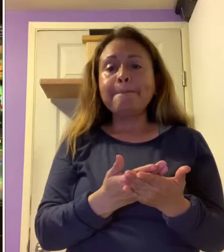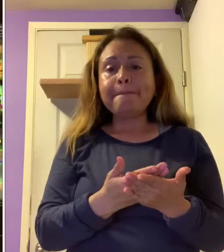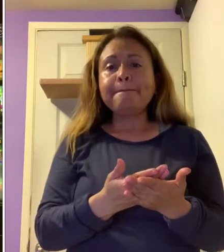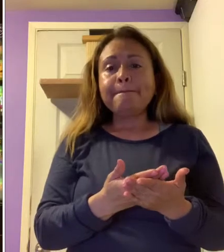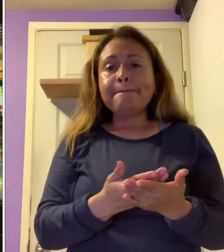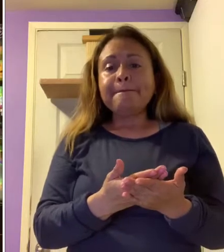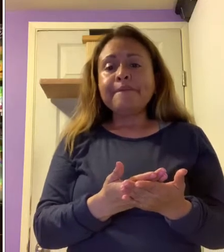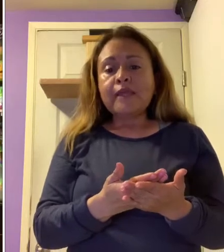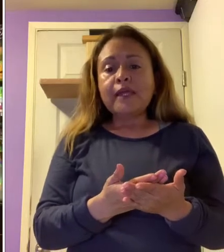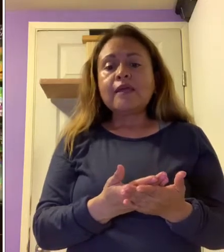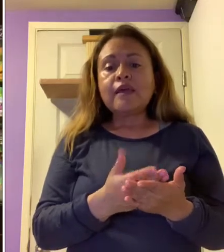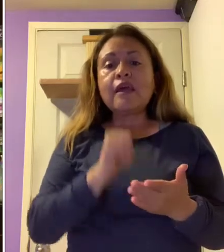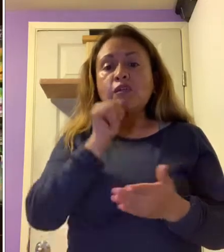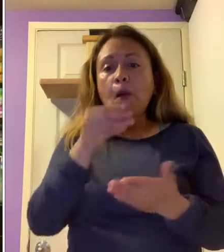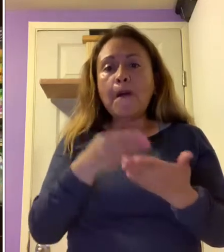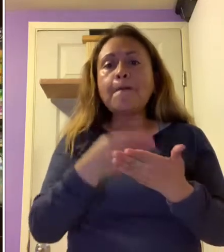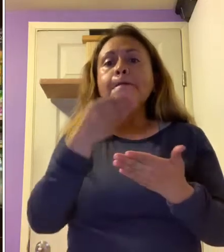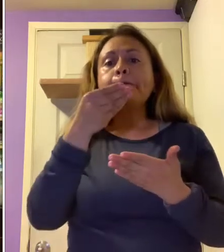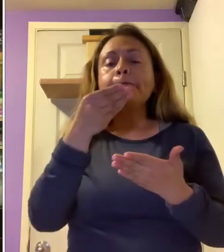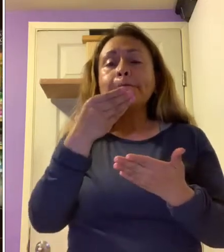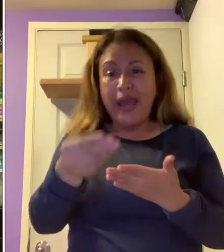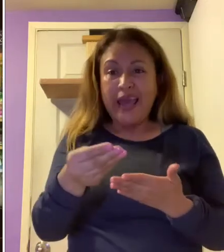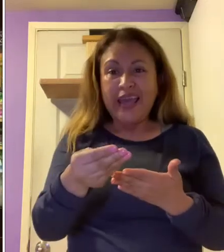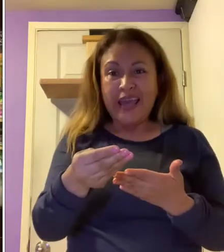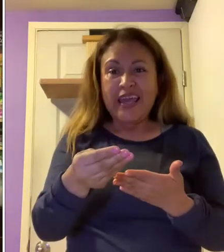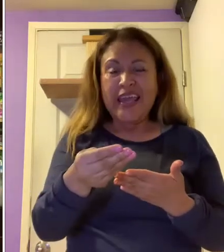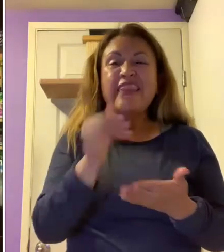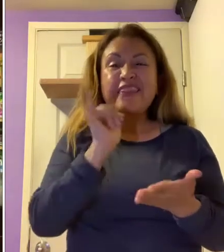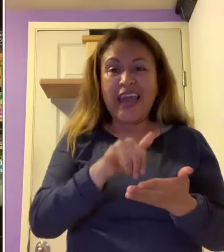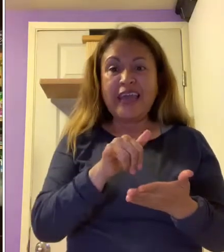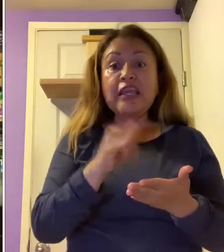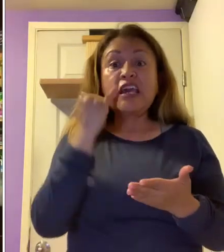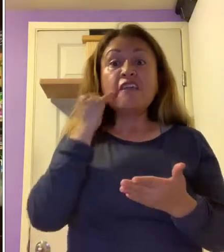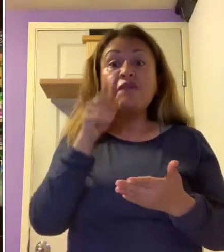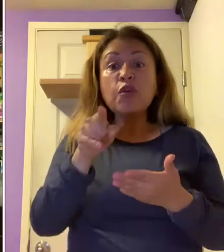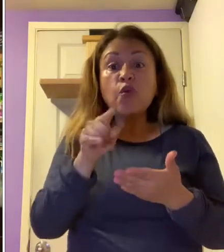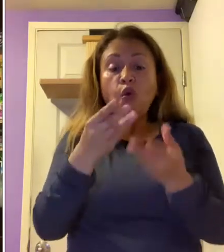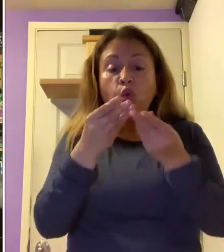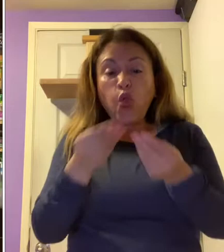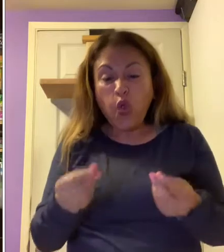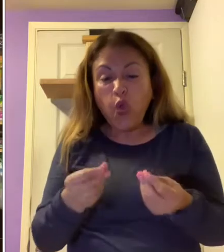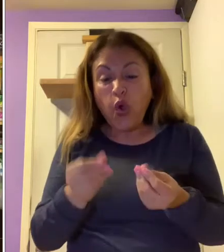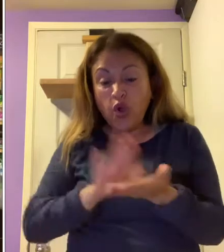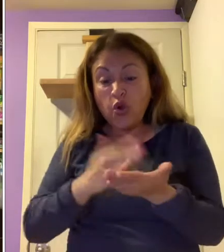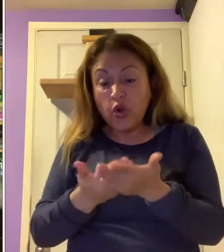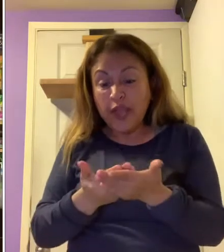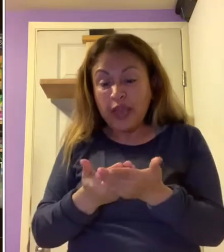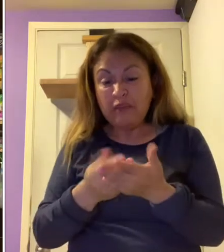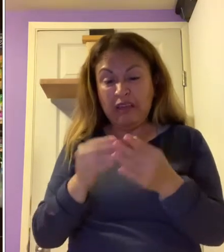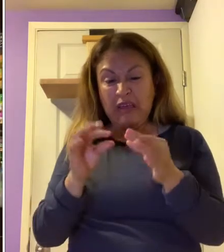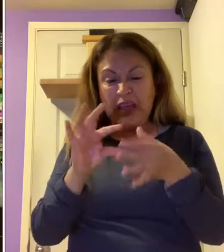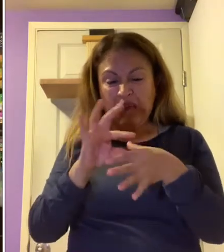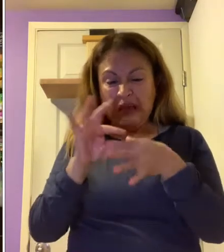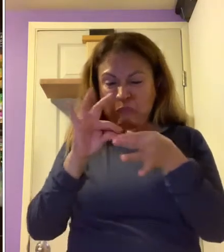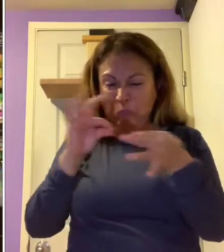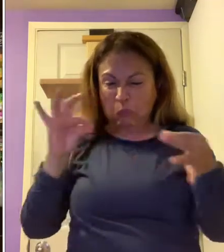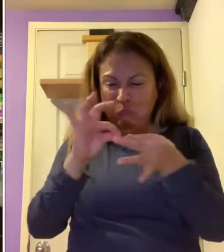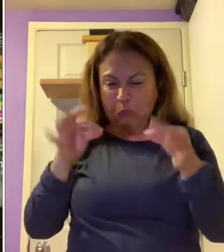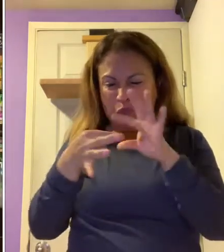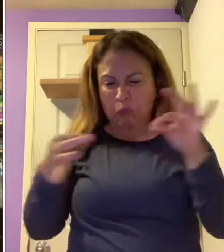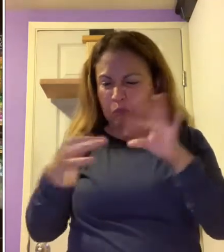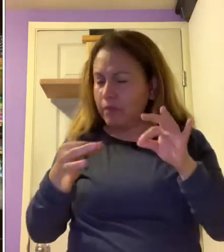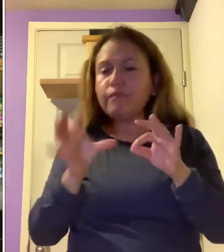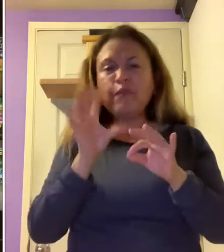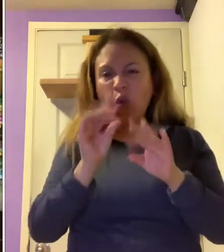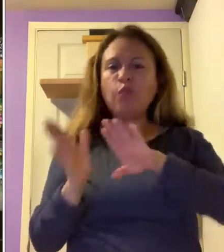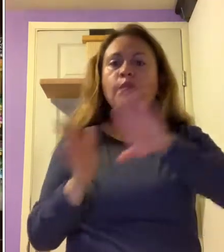Is that for us? Okay. Don't buy the frozen ones because by the time you thaw them out and reheat them, they're going to get rubbery as can be.